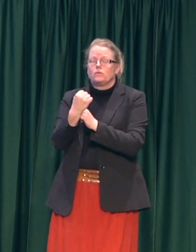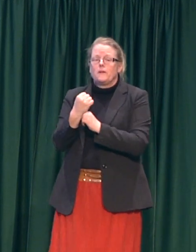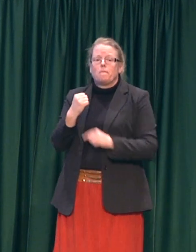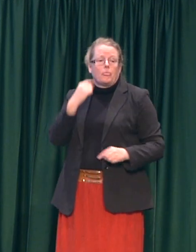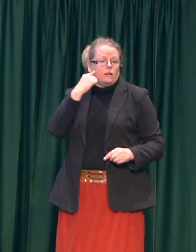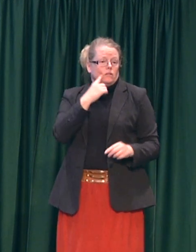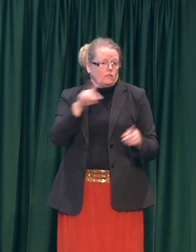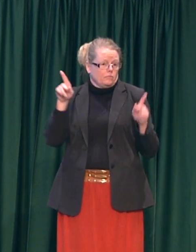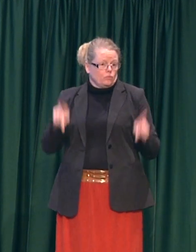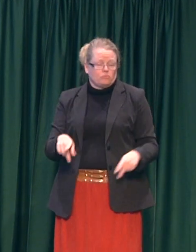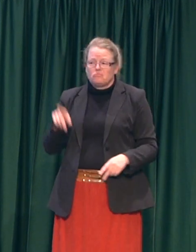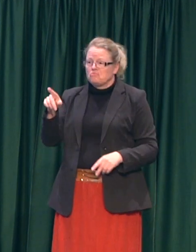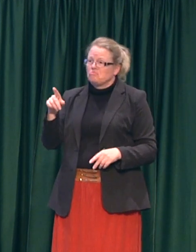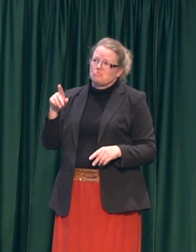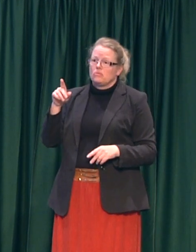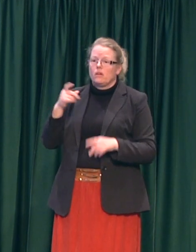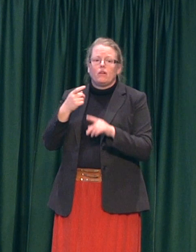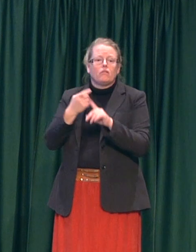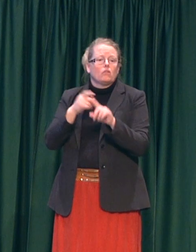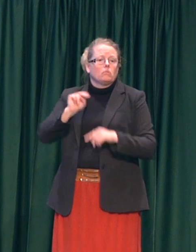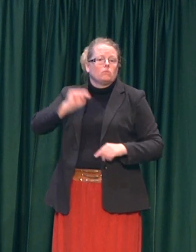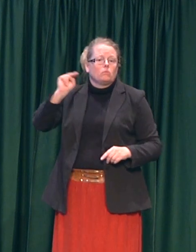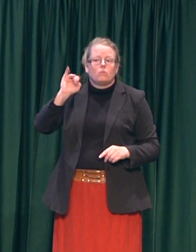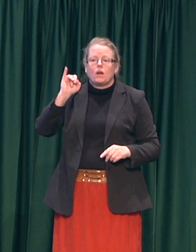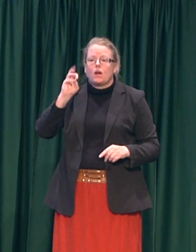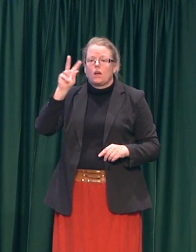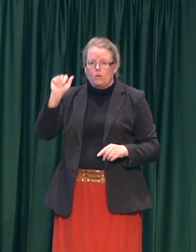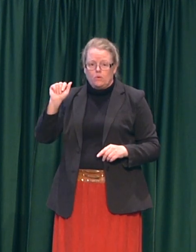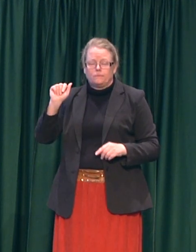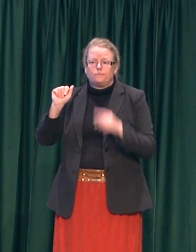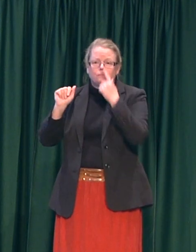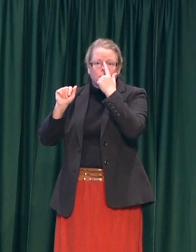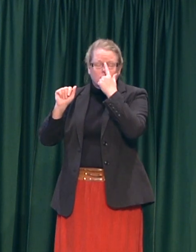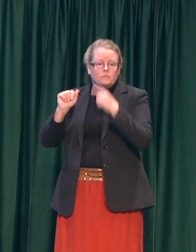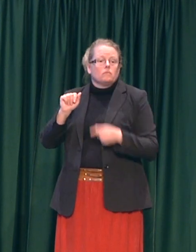We have one situation where a deaf person is from northern Iowa